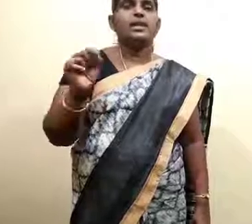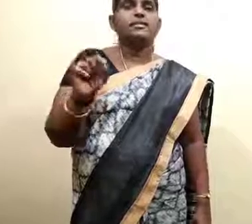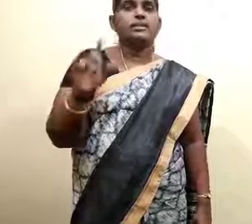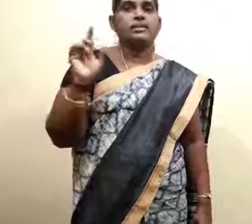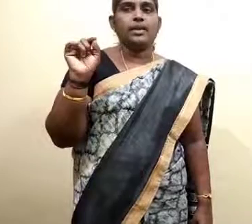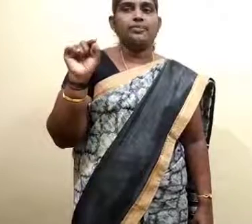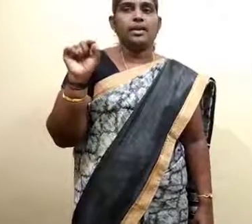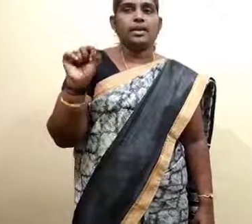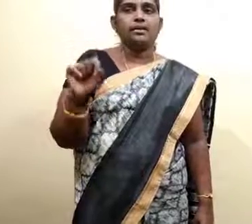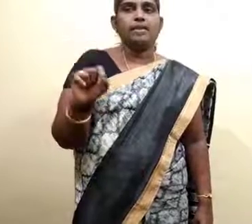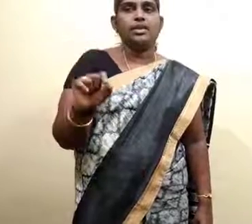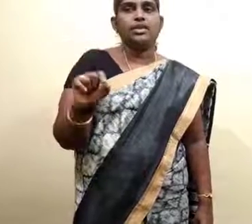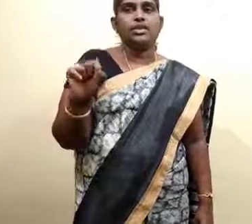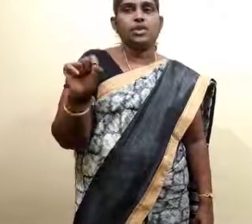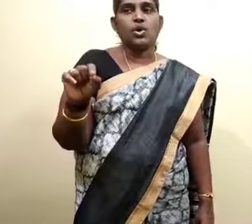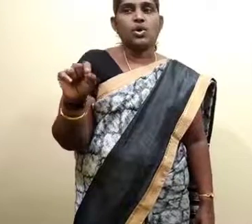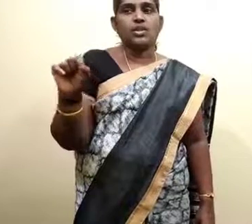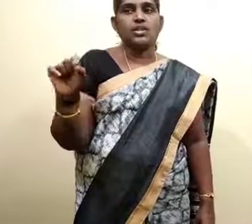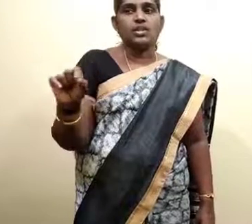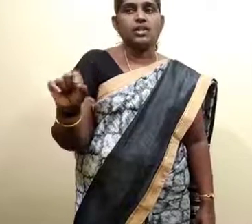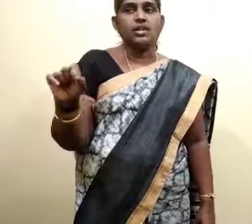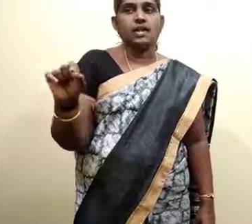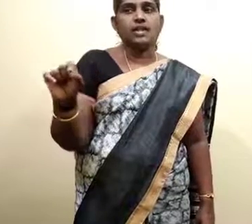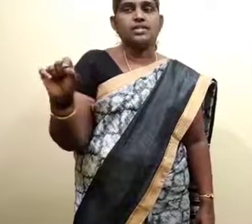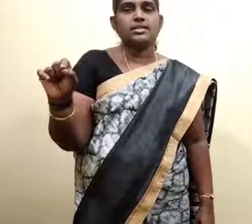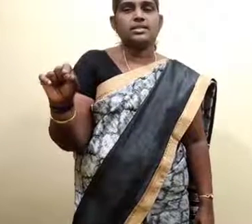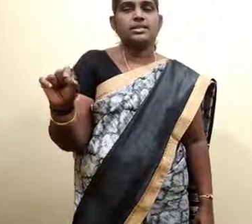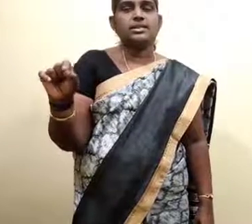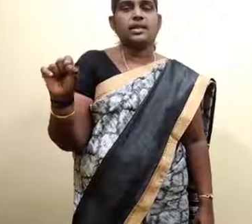L.A. Whitney invented the cotton gin in